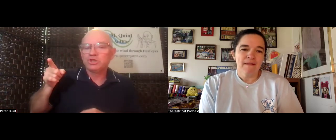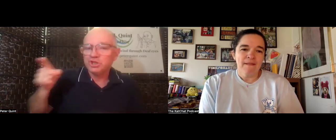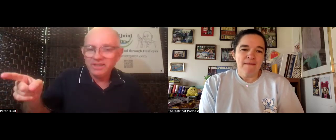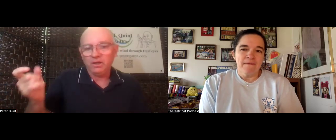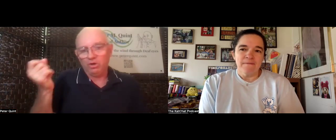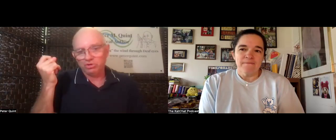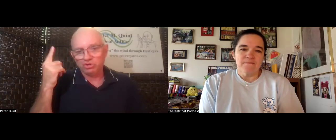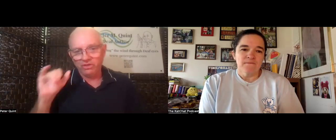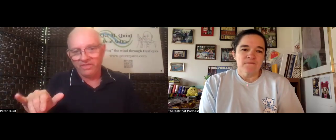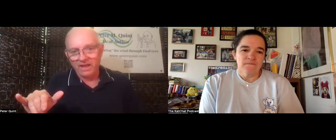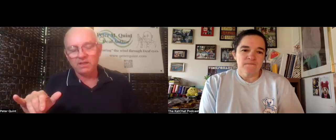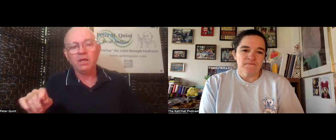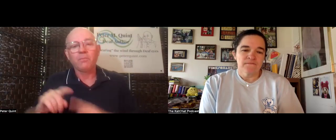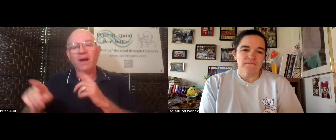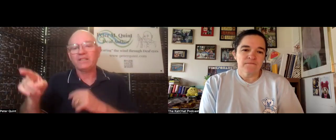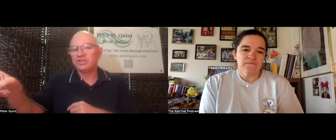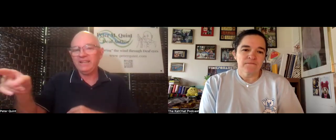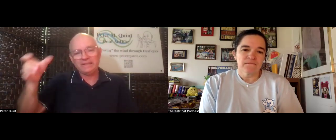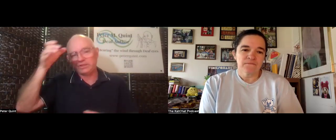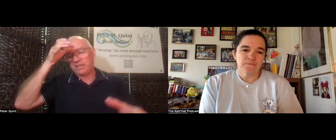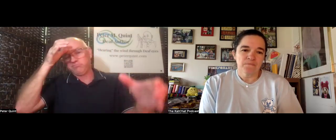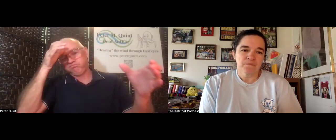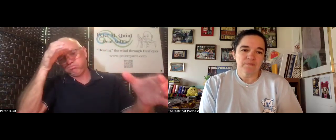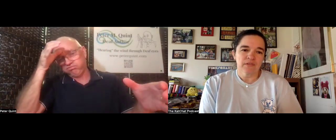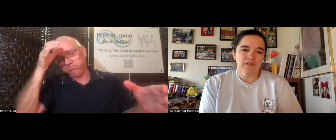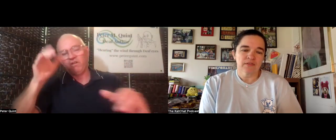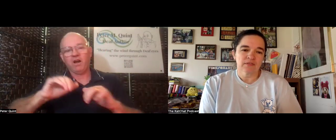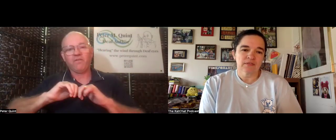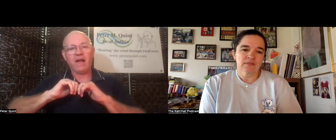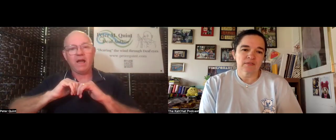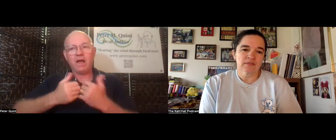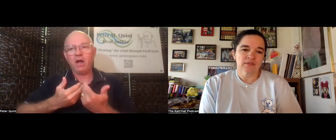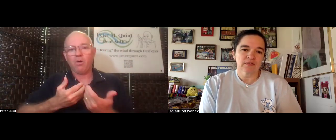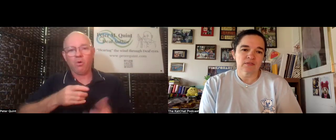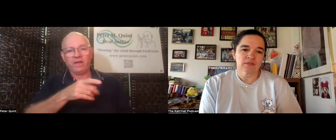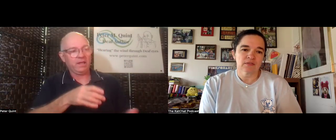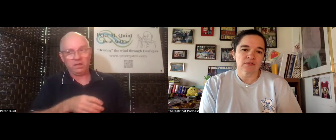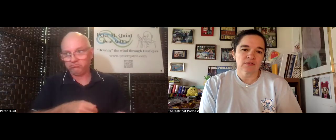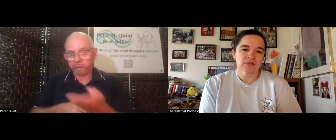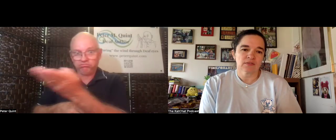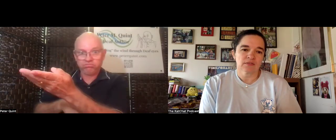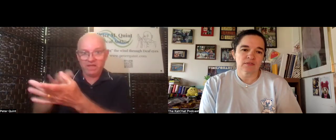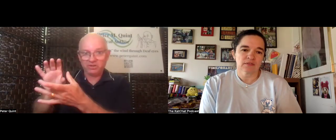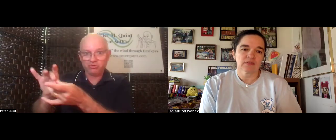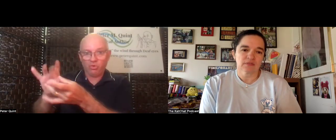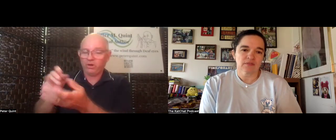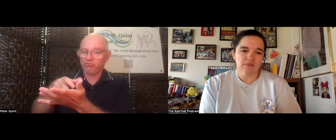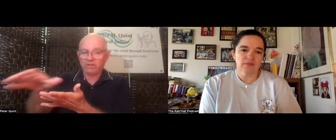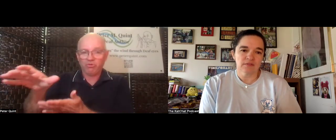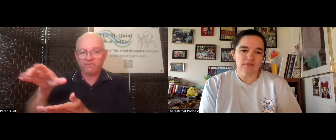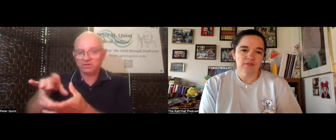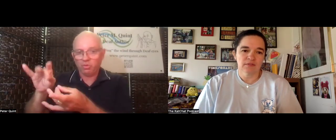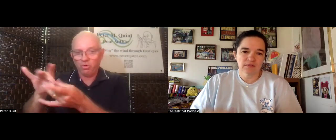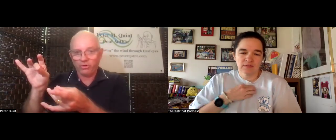so she understood that. But she just of how, okay, a story,